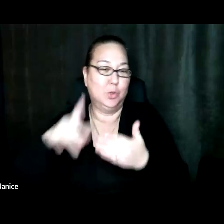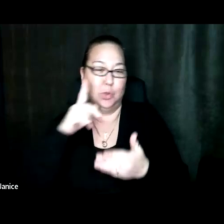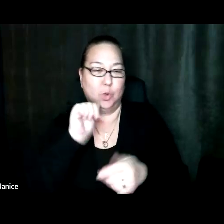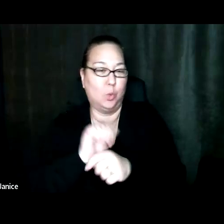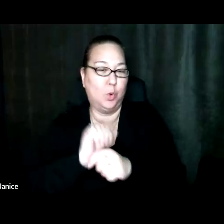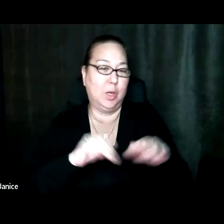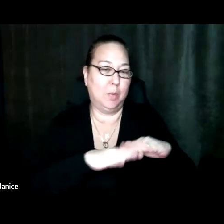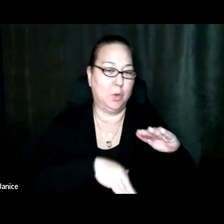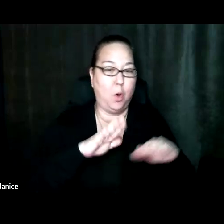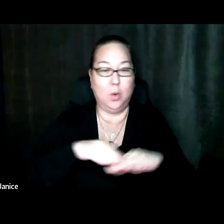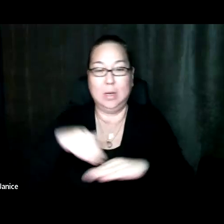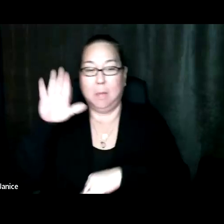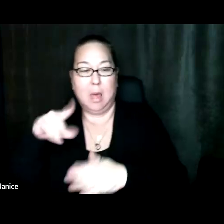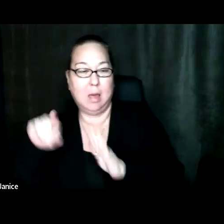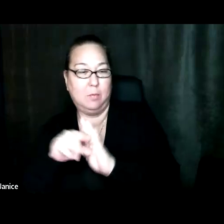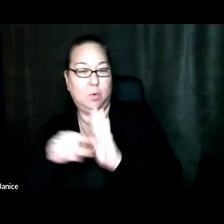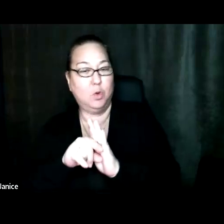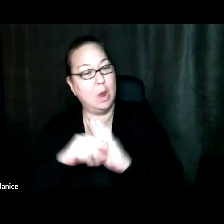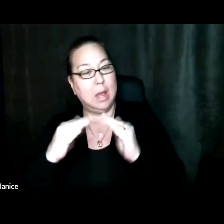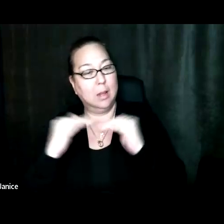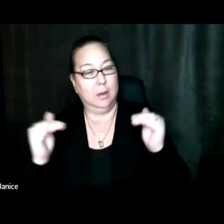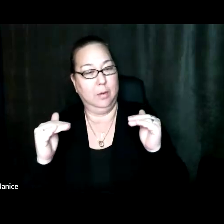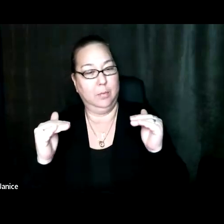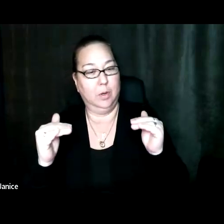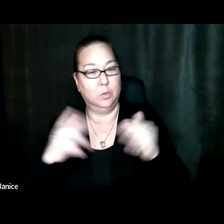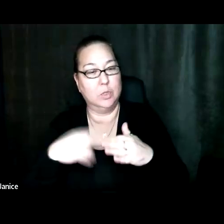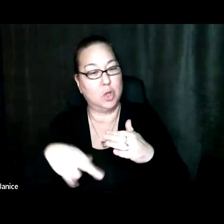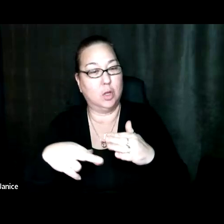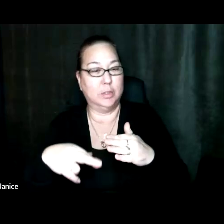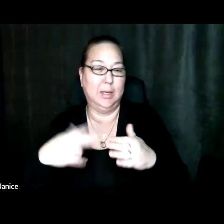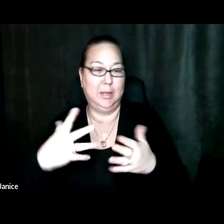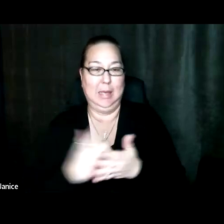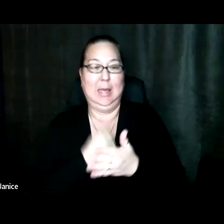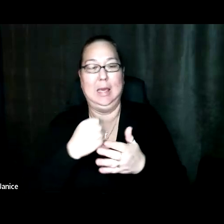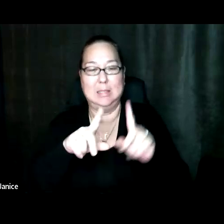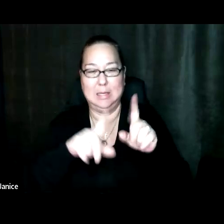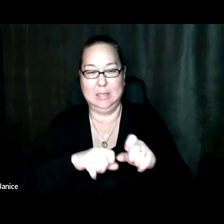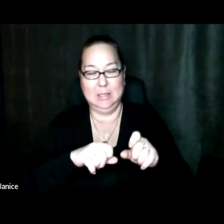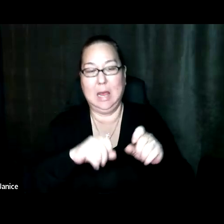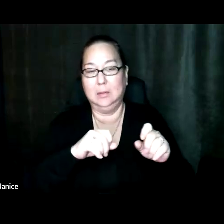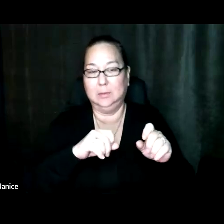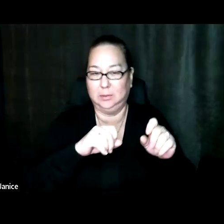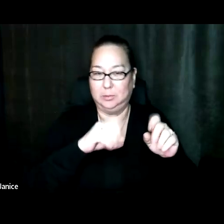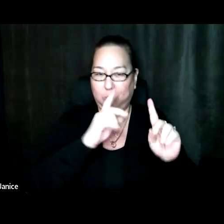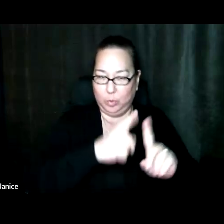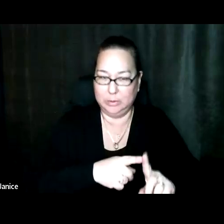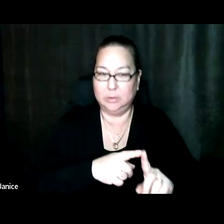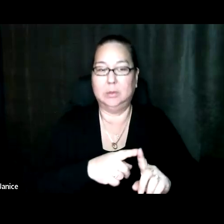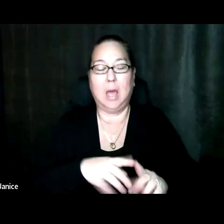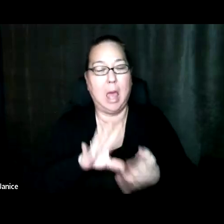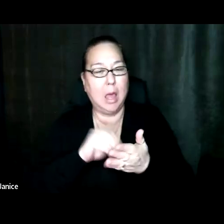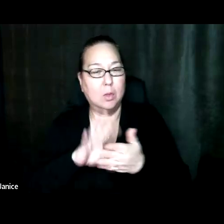in test scores and learning retention. With fewer teachers and subsequently fewer resources, how will